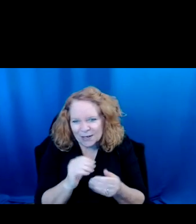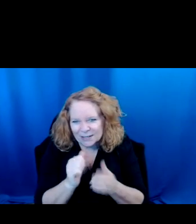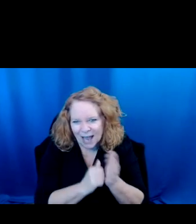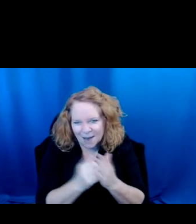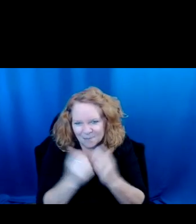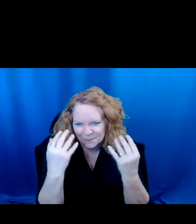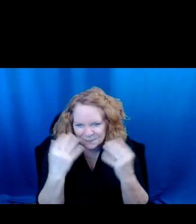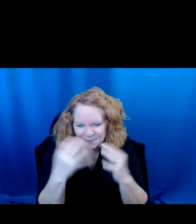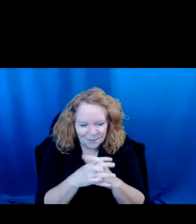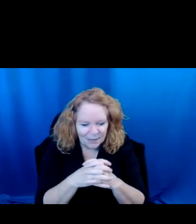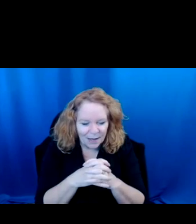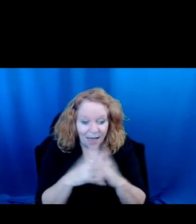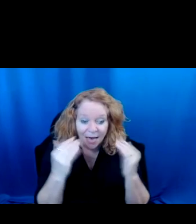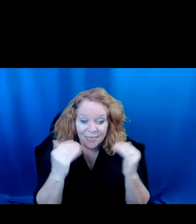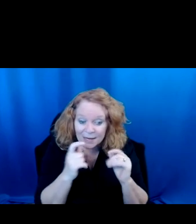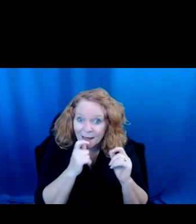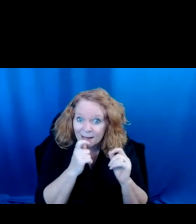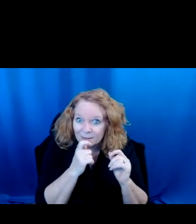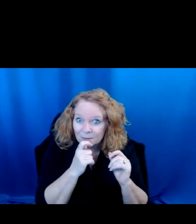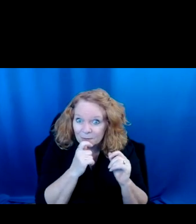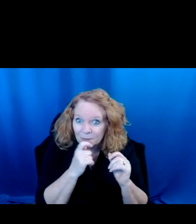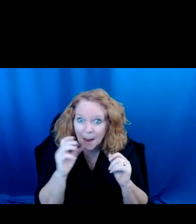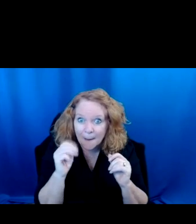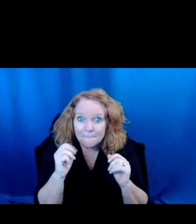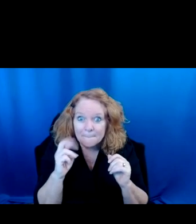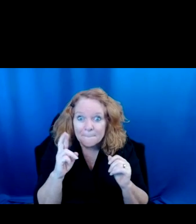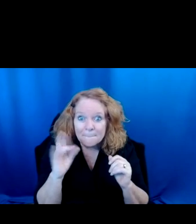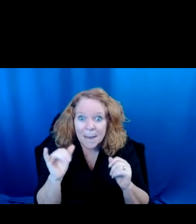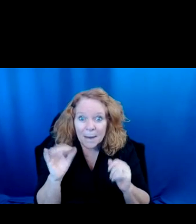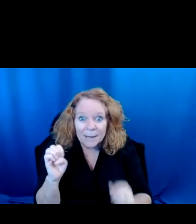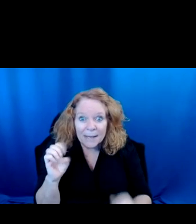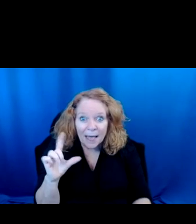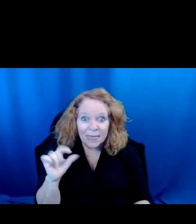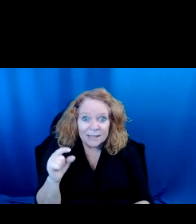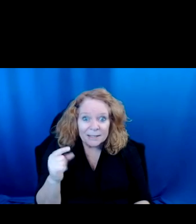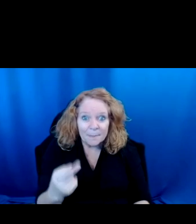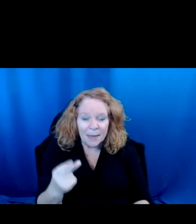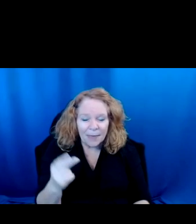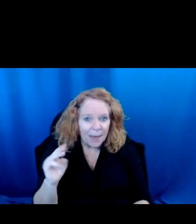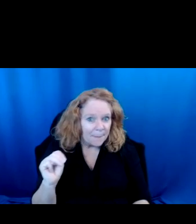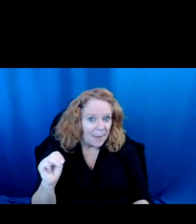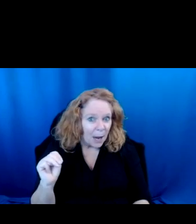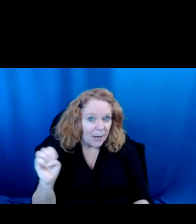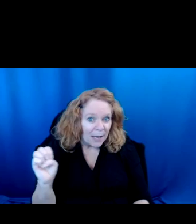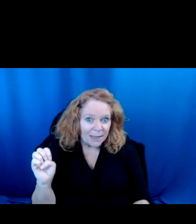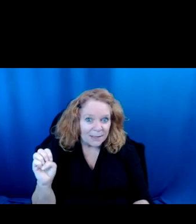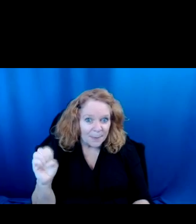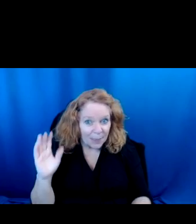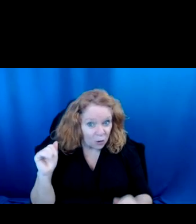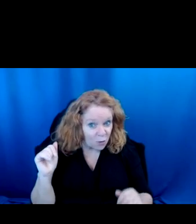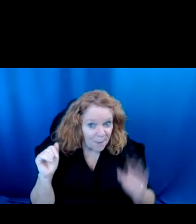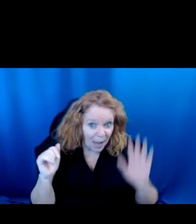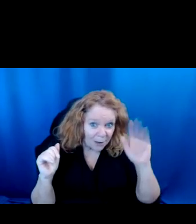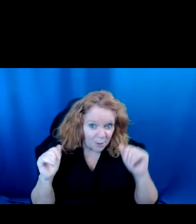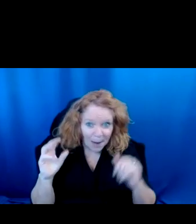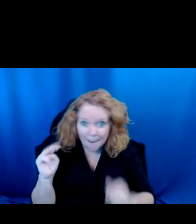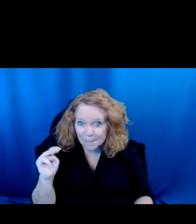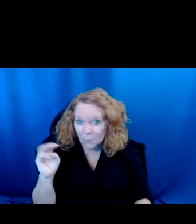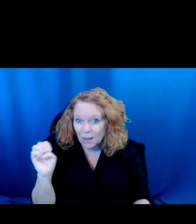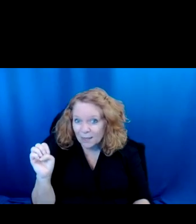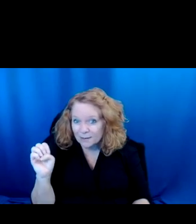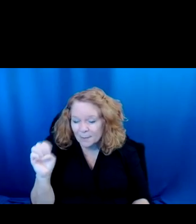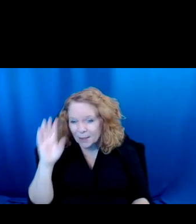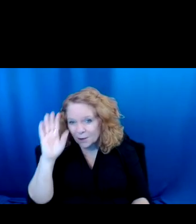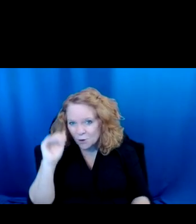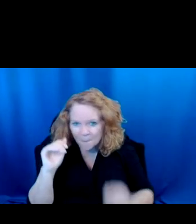next incredible young person is Mary Elizabeth. Are you ready? A goodbye, goodbye, Mary Elizabeth.